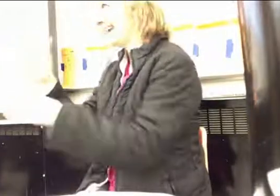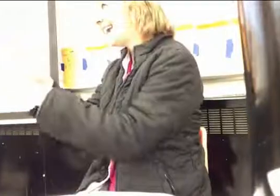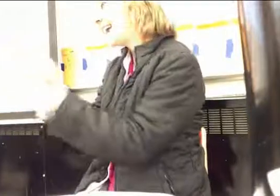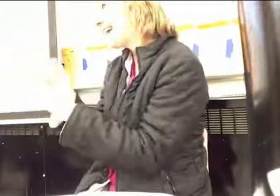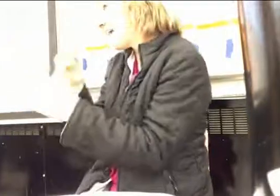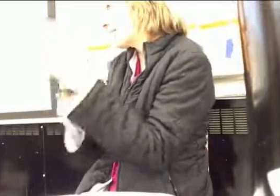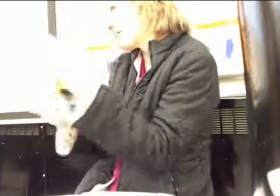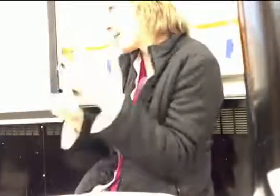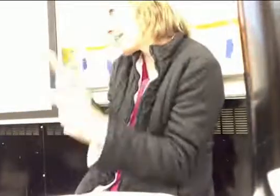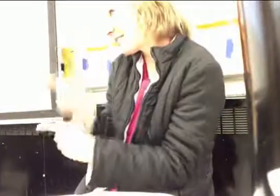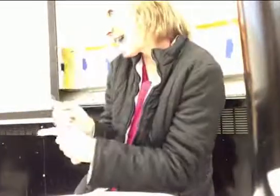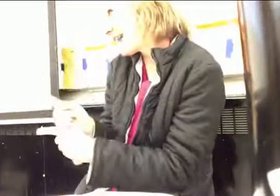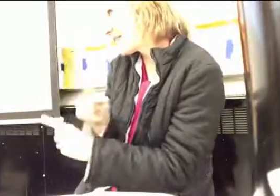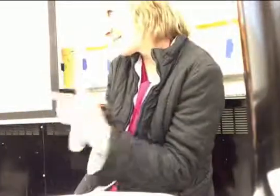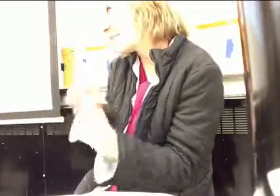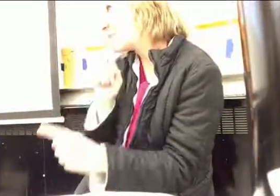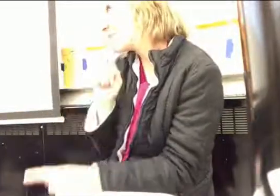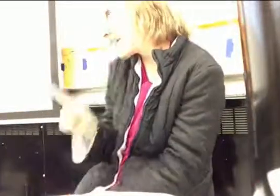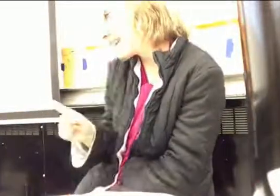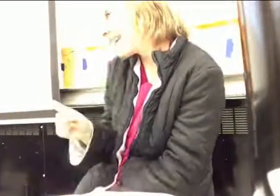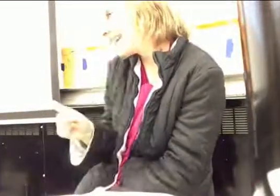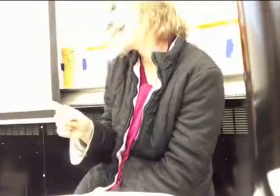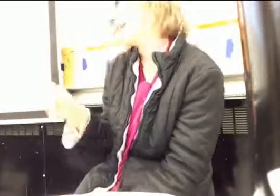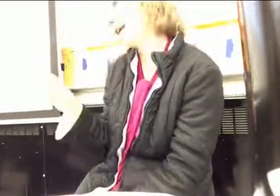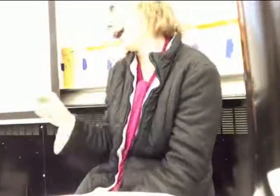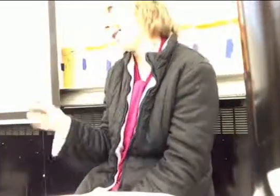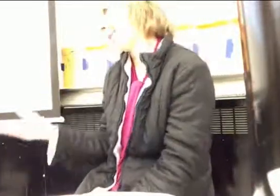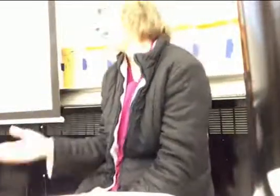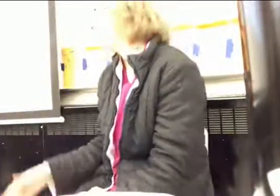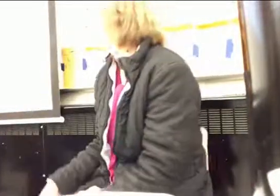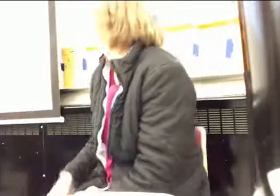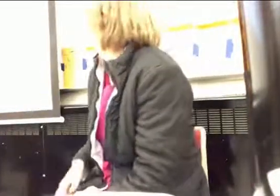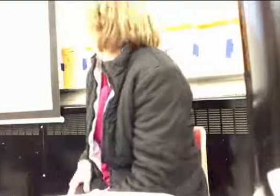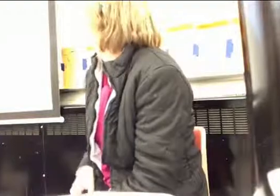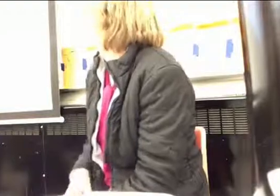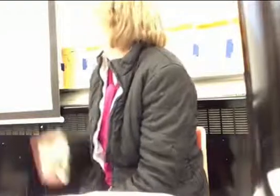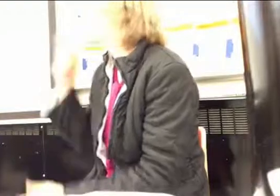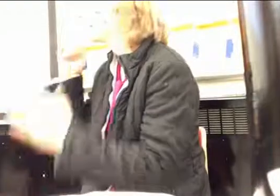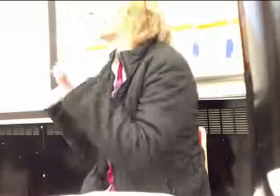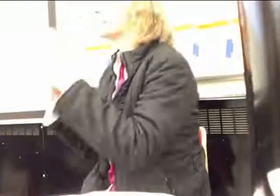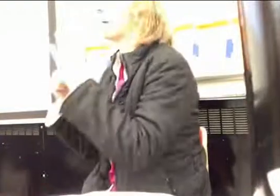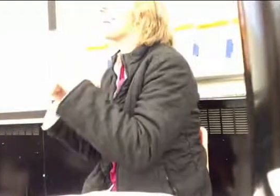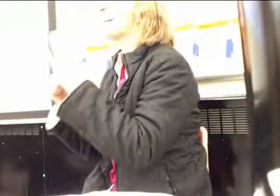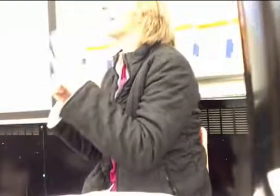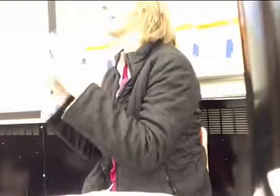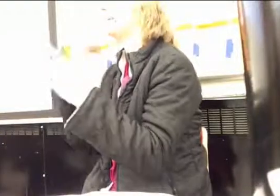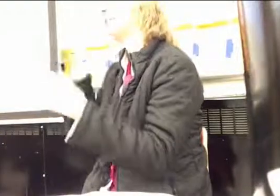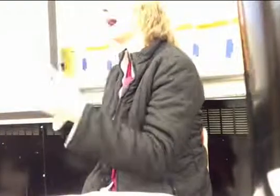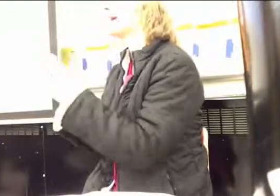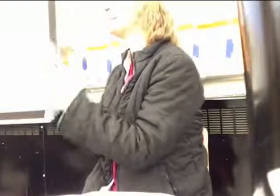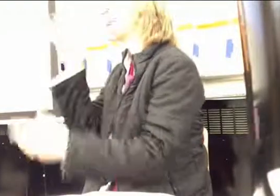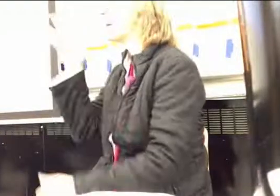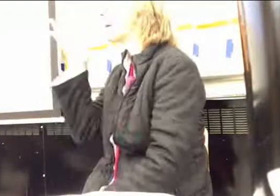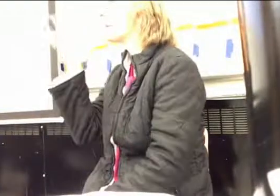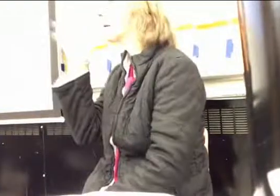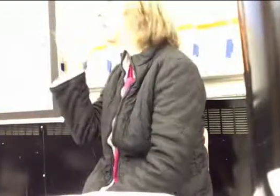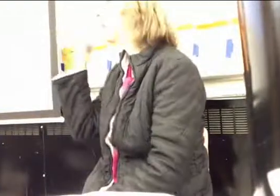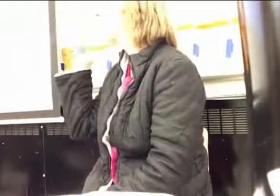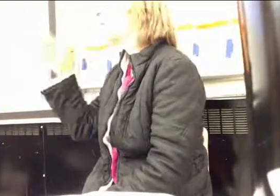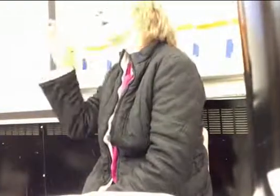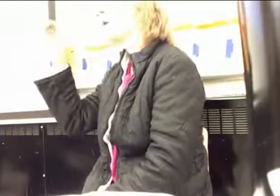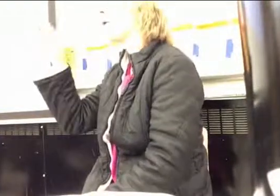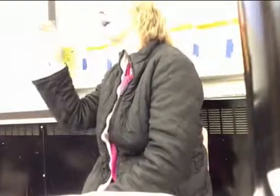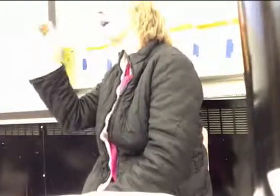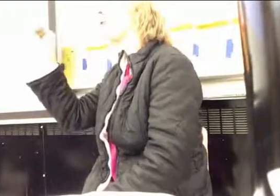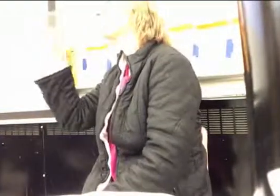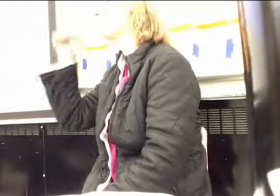right? Did he really get what he wanted, though? Not really. Not really, right? Or, for example, let's say that you ask your mom for these Oreos, because,